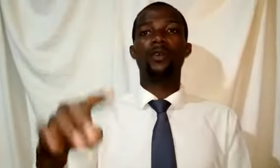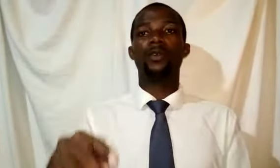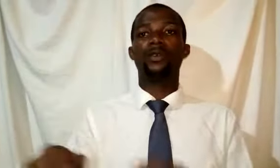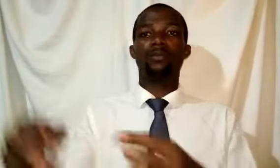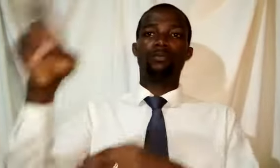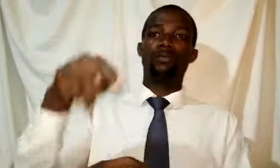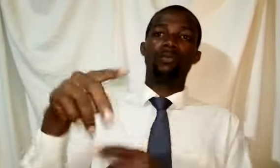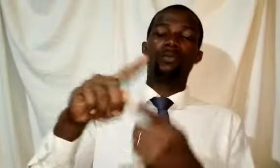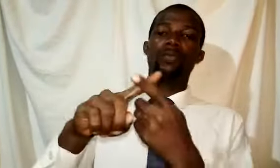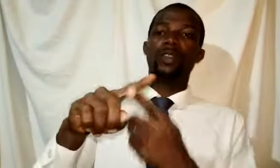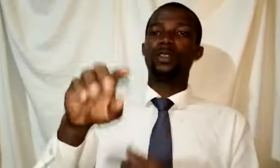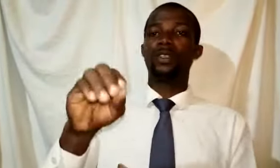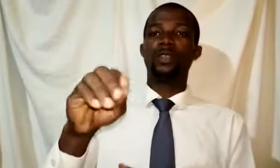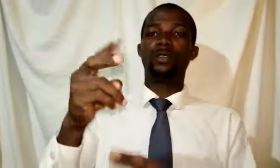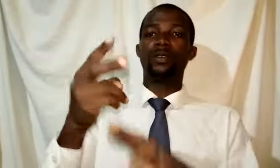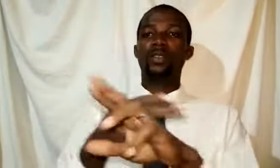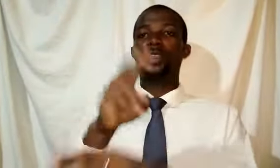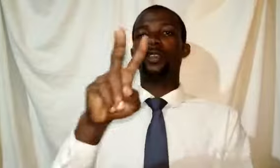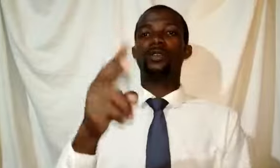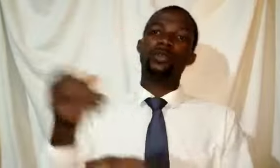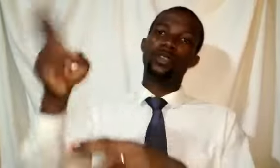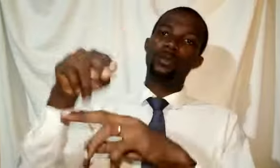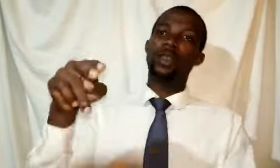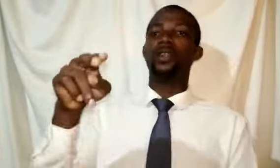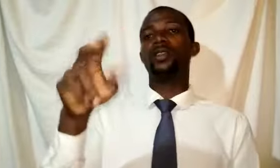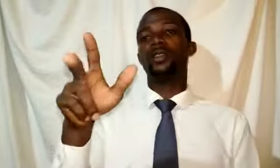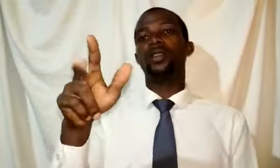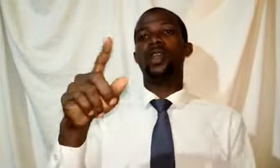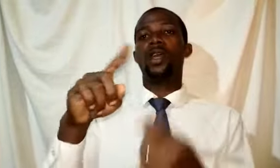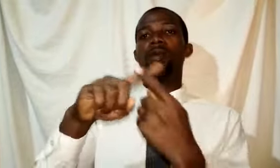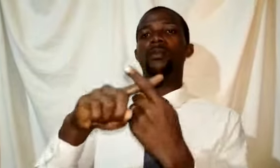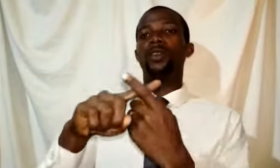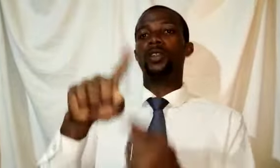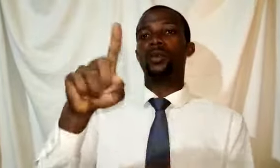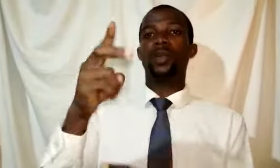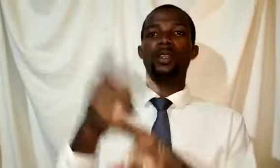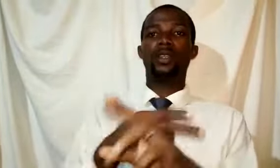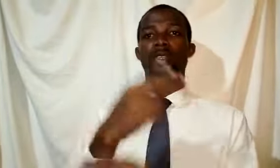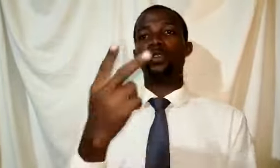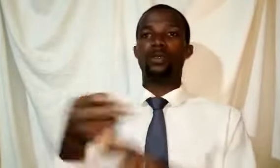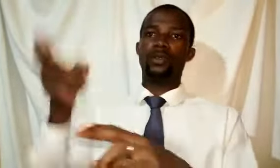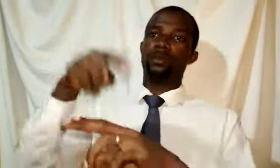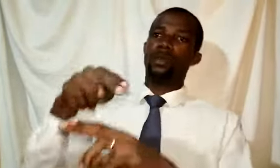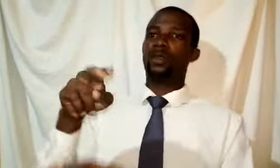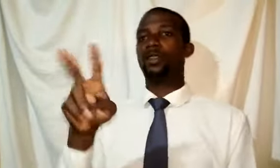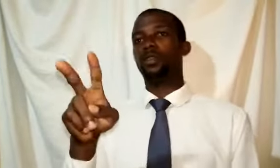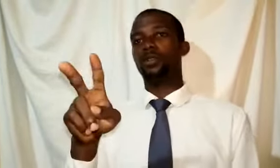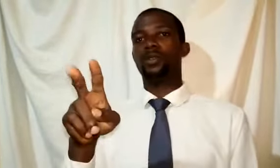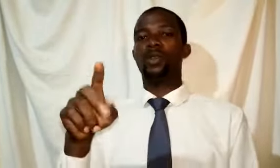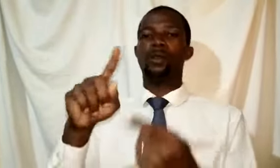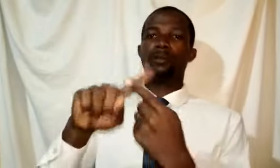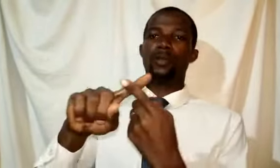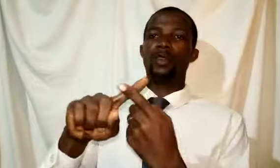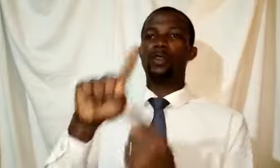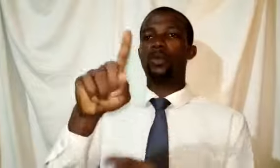2 raised to power 3 plus 1 times 2 raised to power 2 plus 1 times 2 raised to